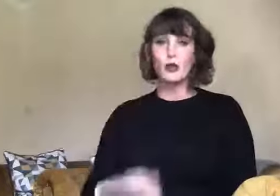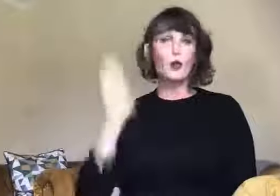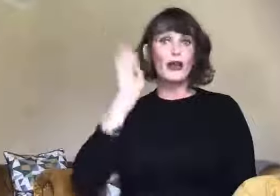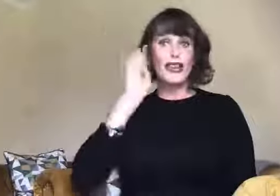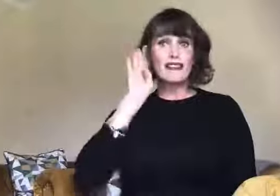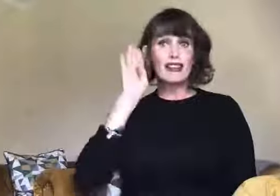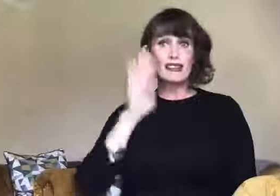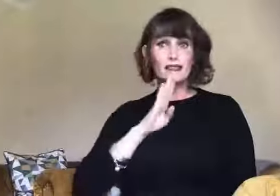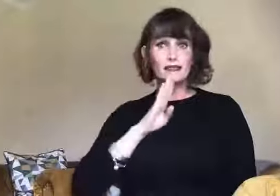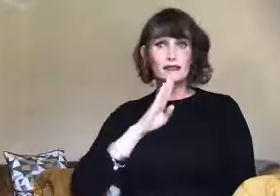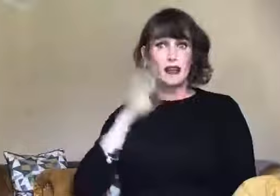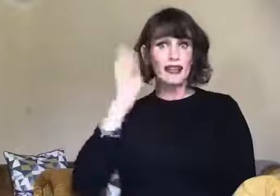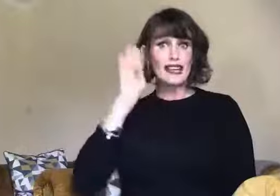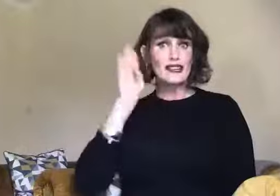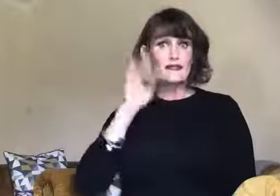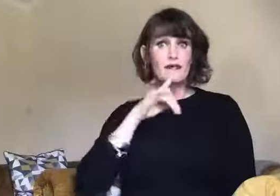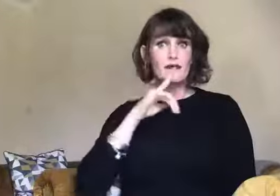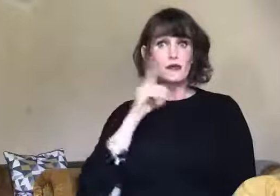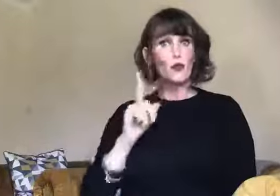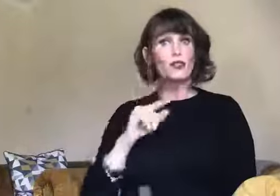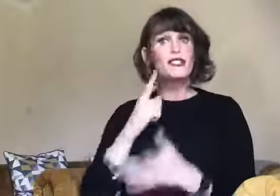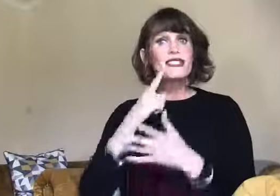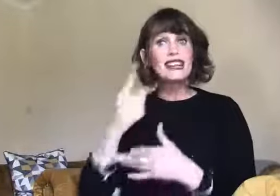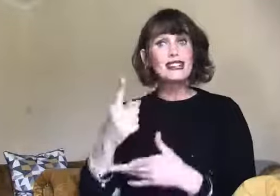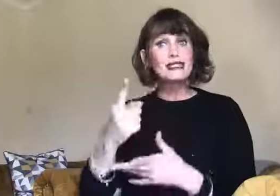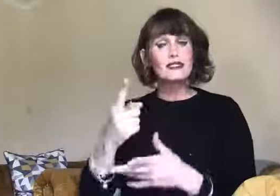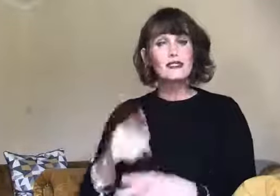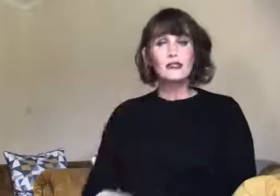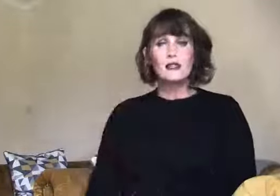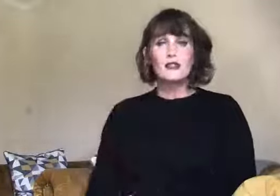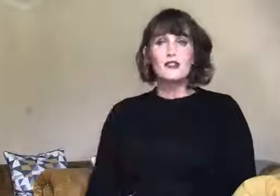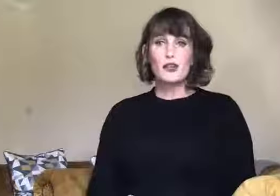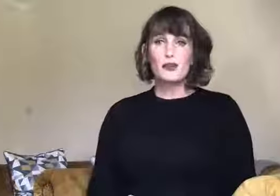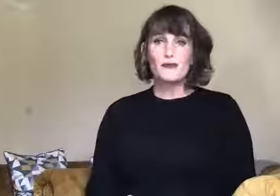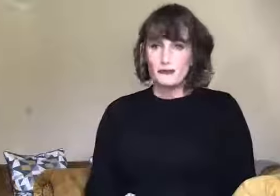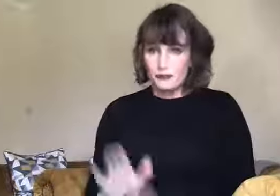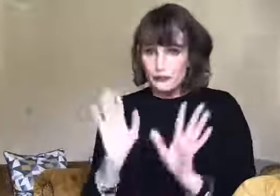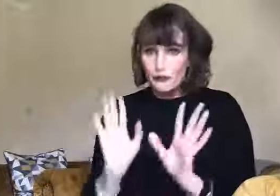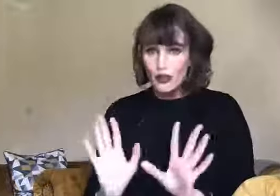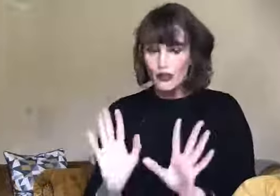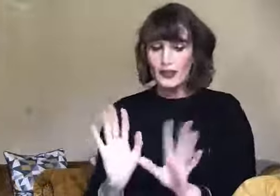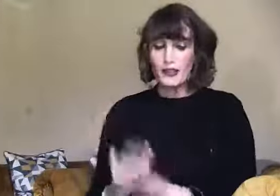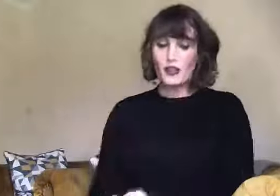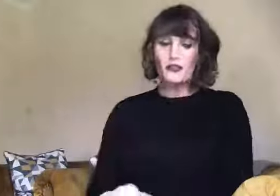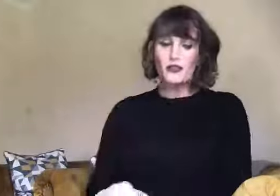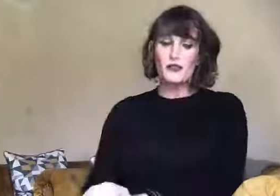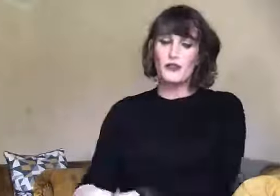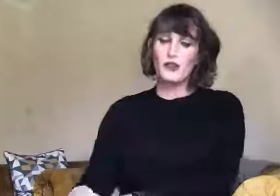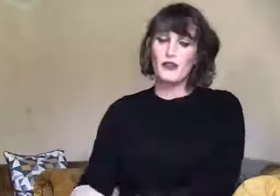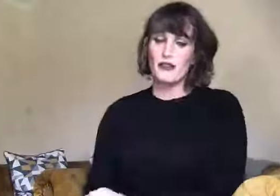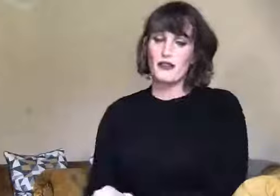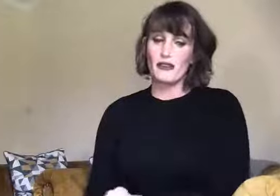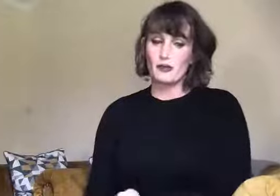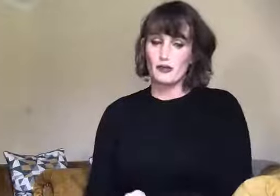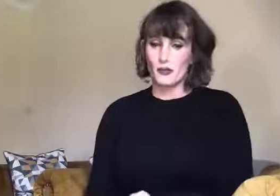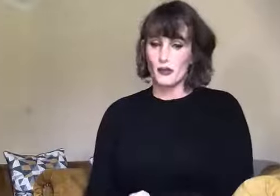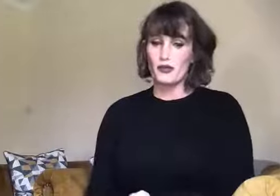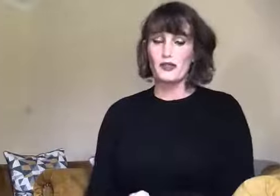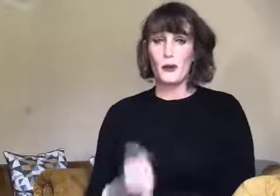Or hearing, I can hear. What are you saying? So I'm going to just go through the other things once more. So